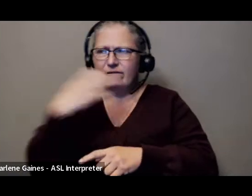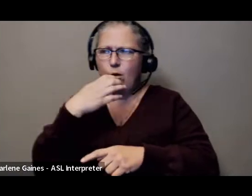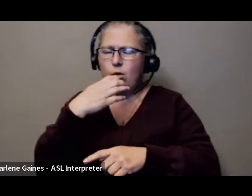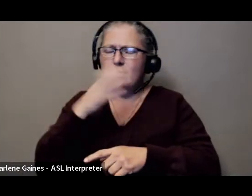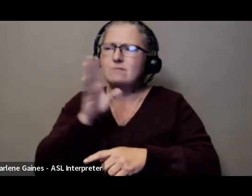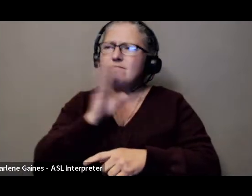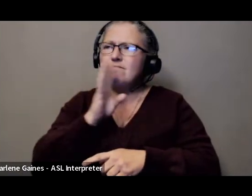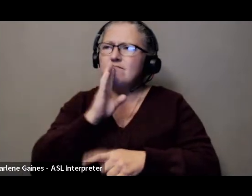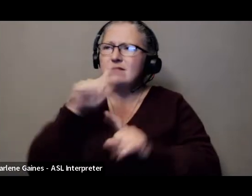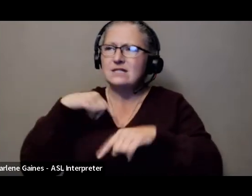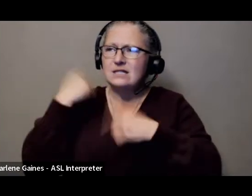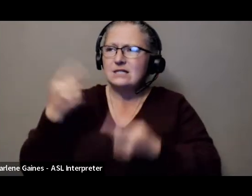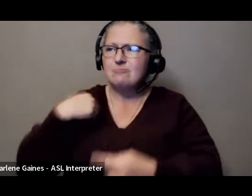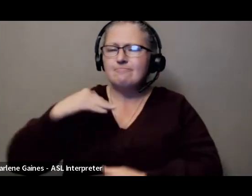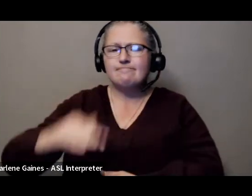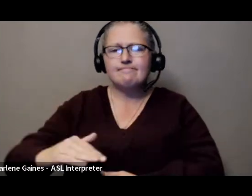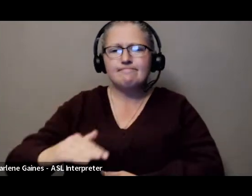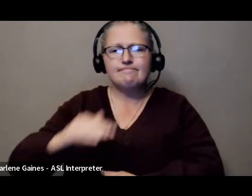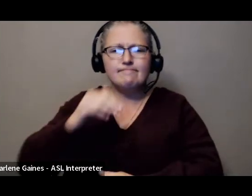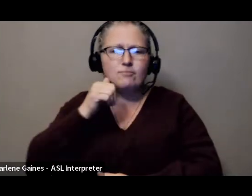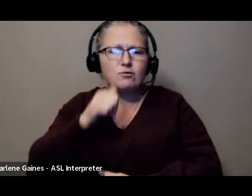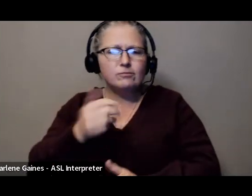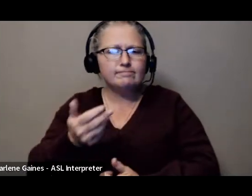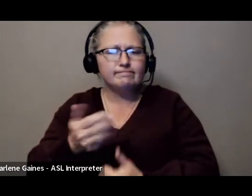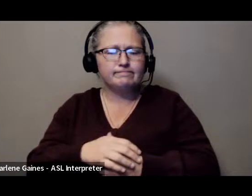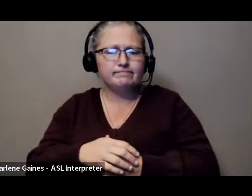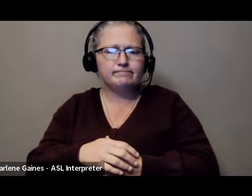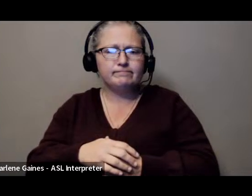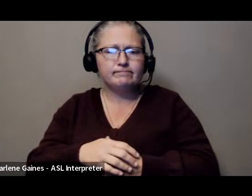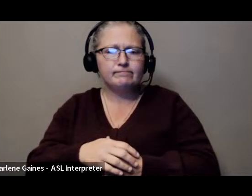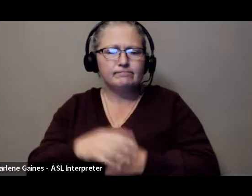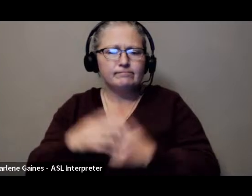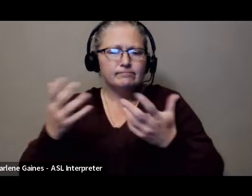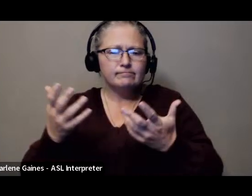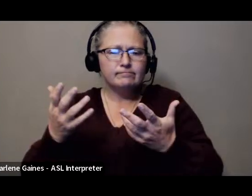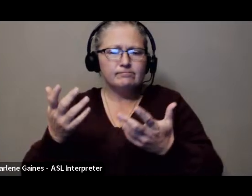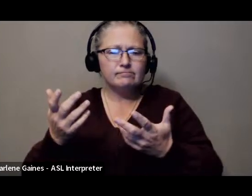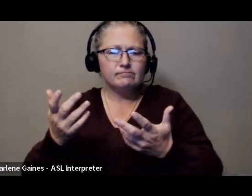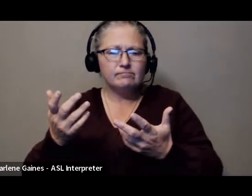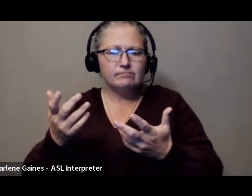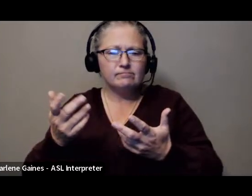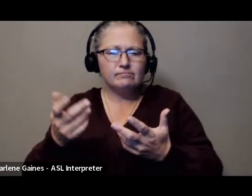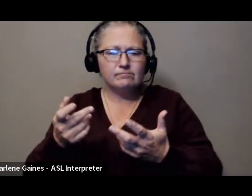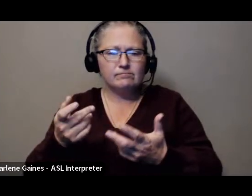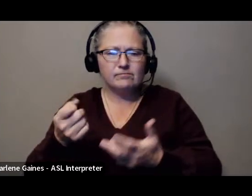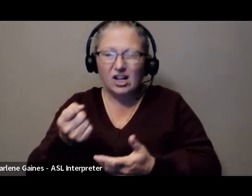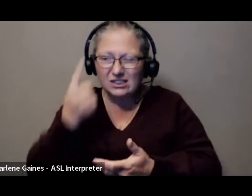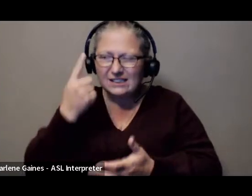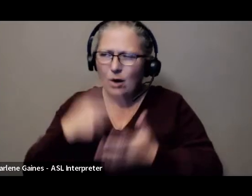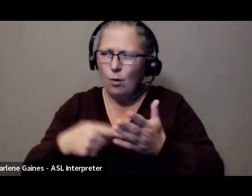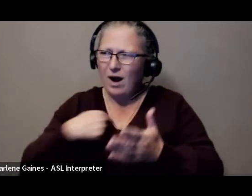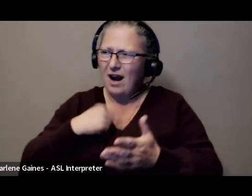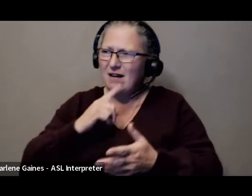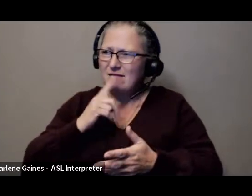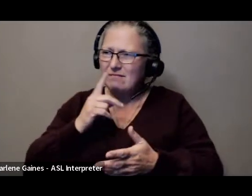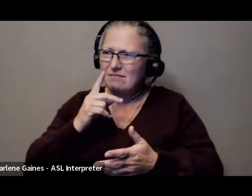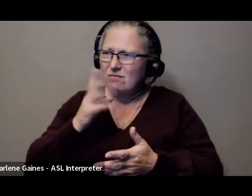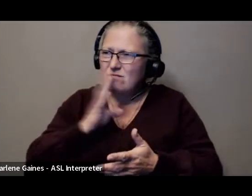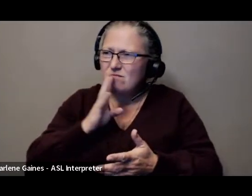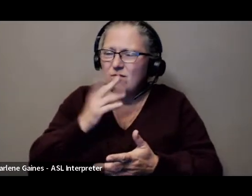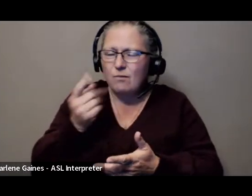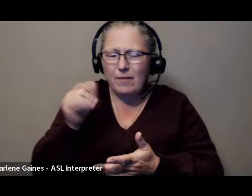say since I was a child, with the understanding of what I'm really saying.